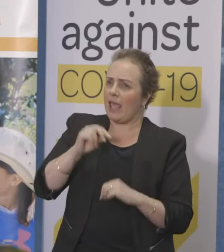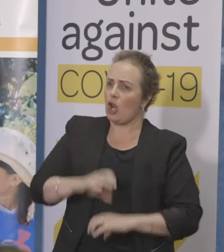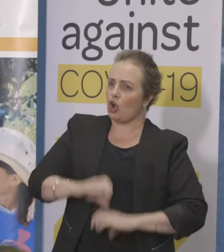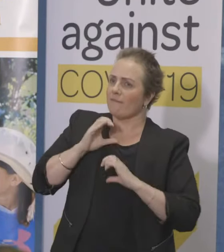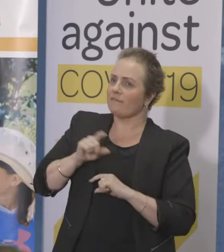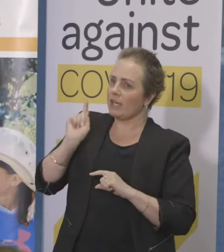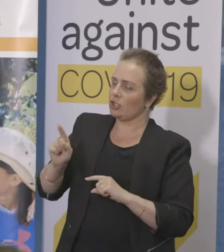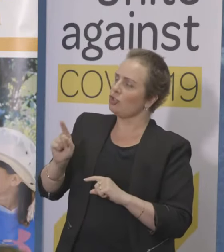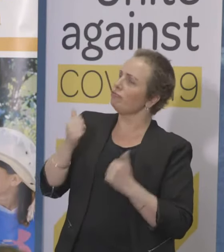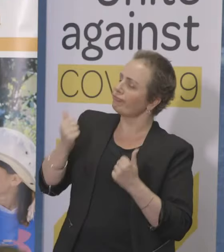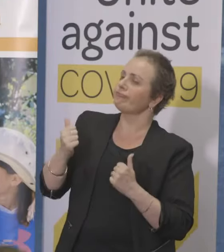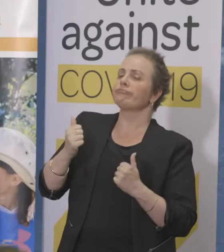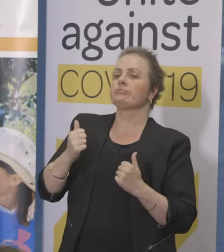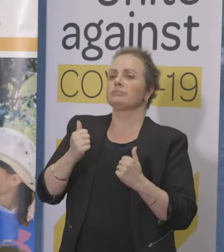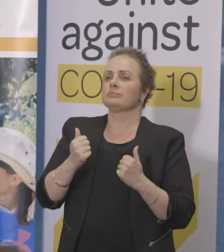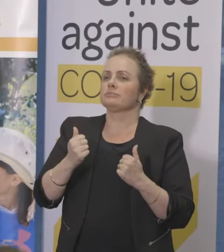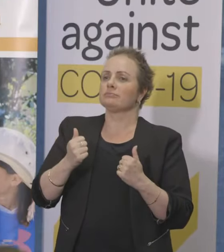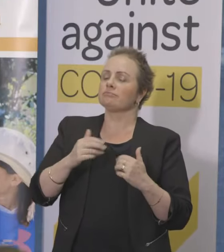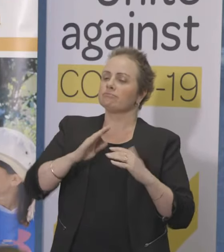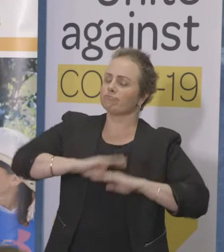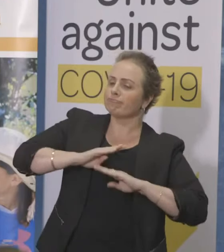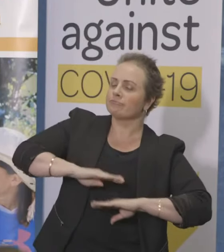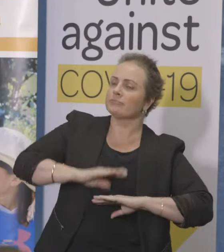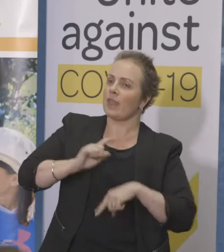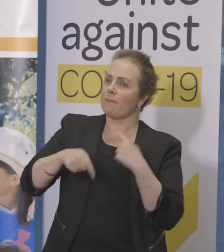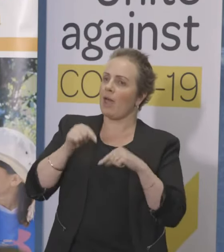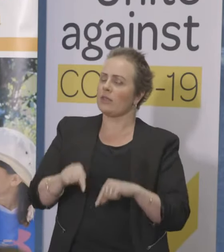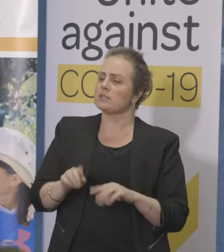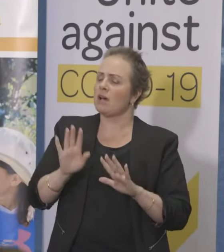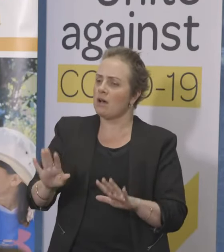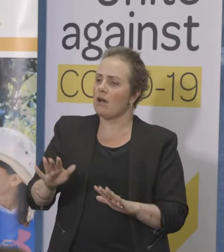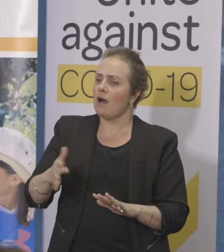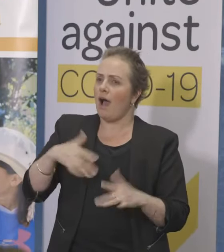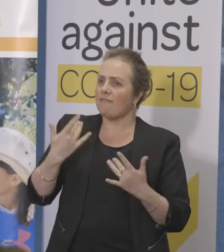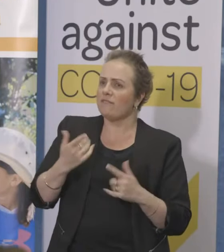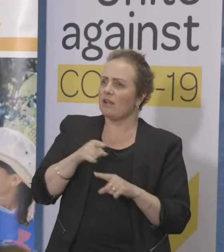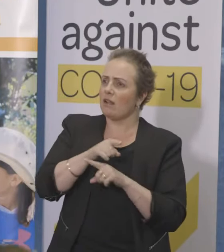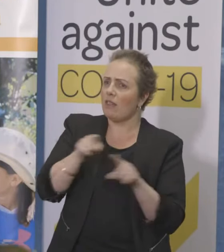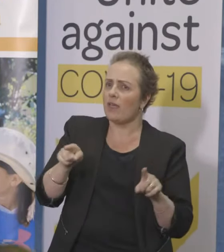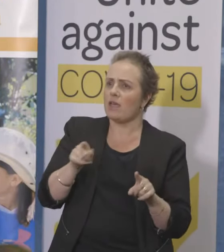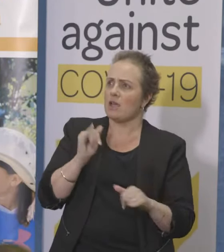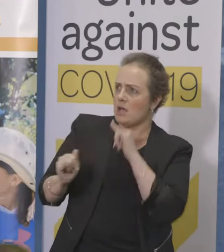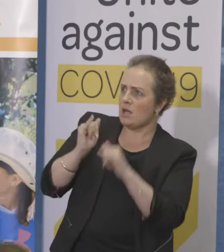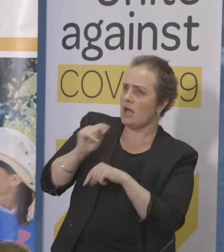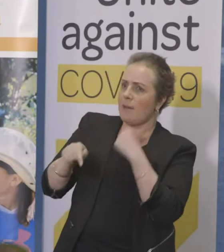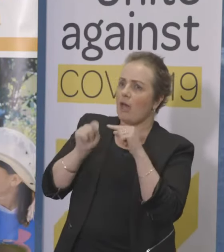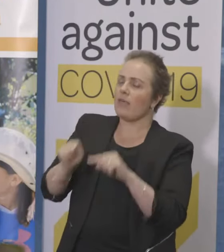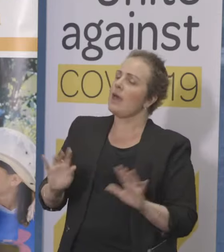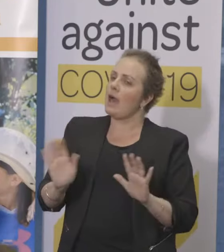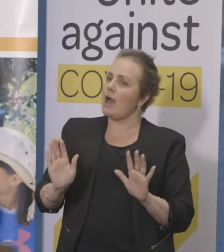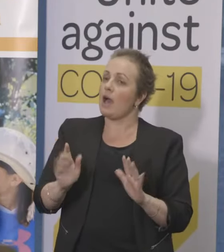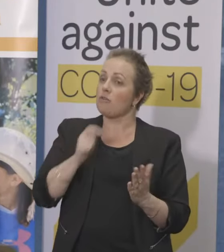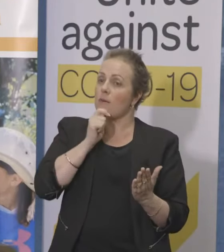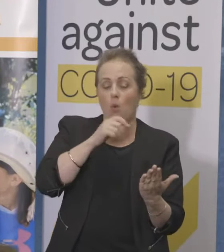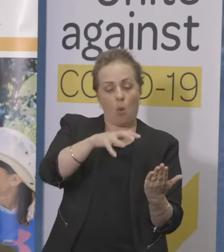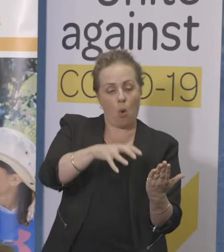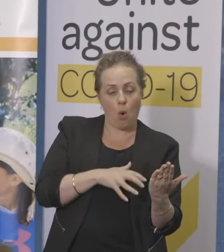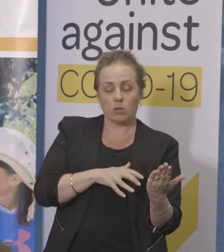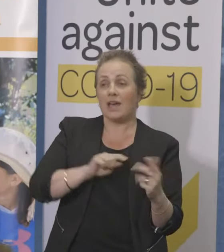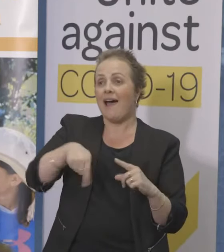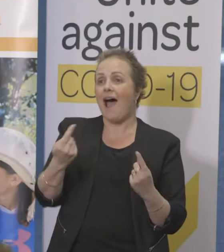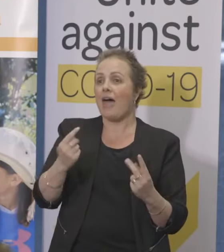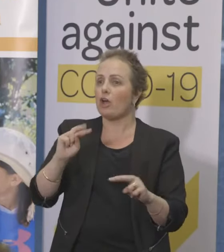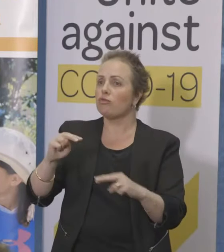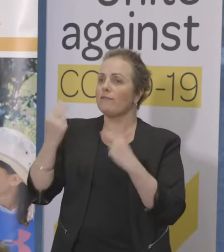on top of all of this? Well, let me just say, I don't think the reports are scathing. The reason these reports and a number of other reviews have